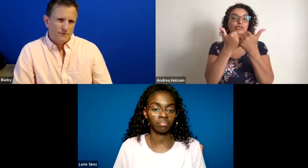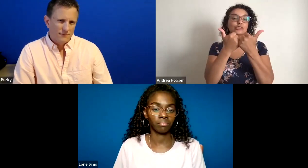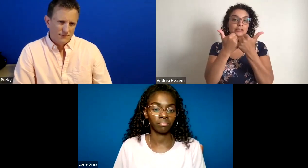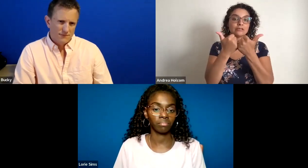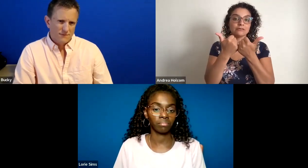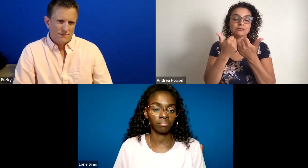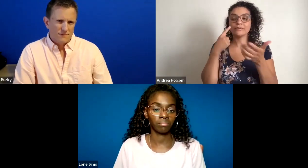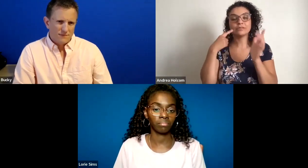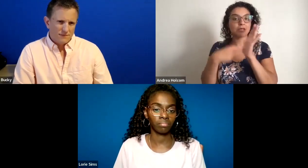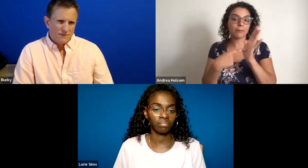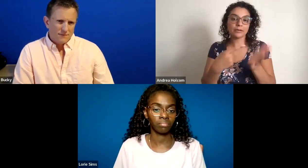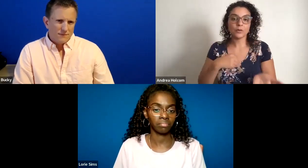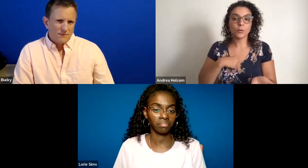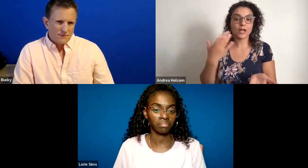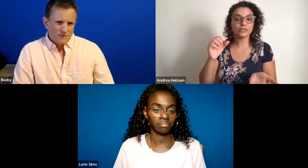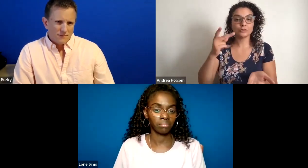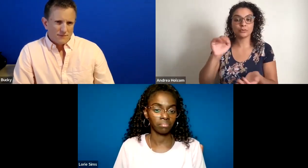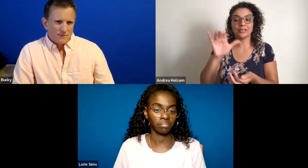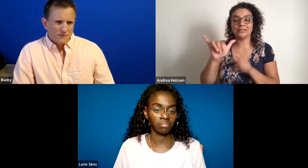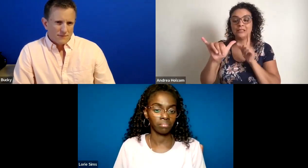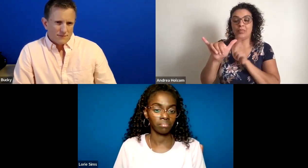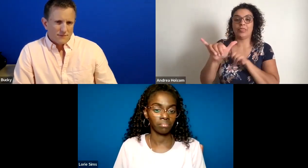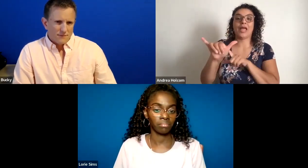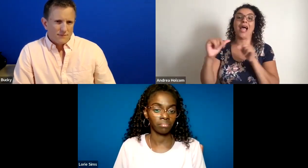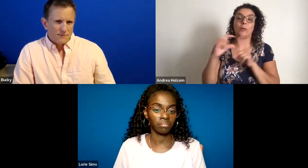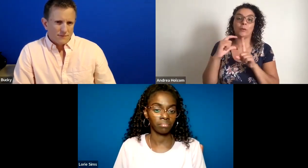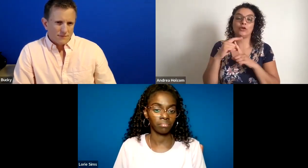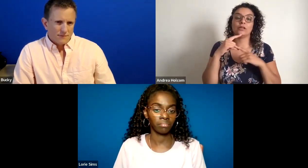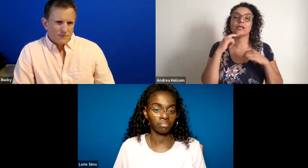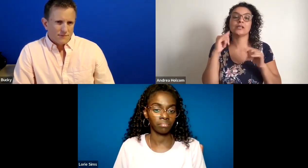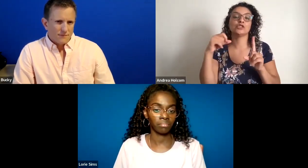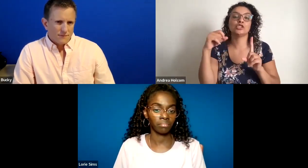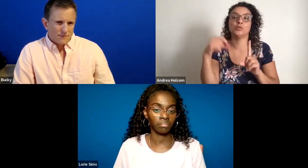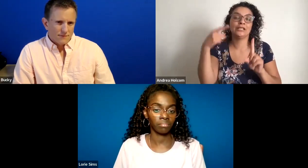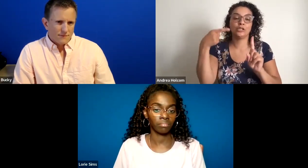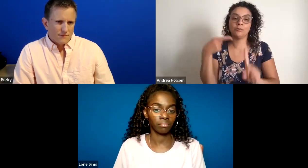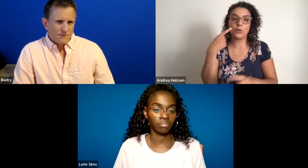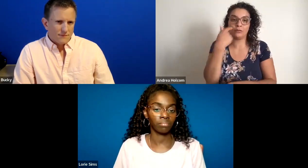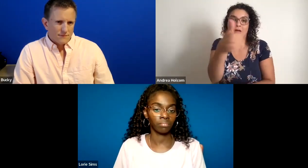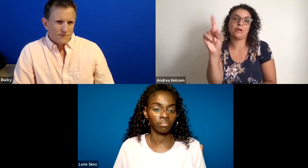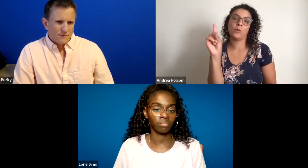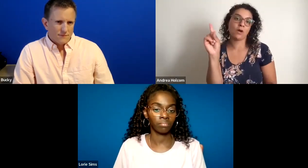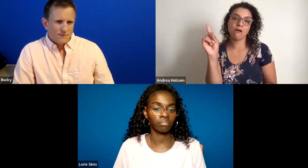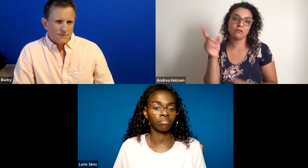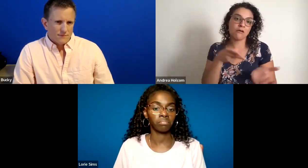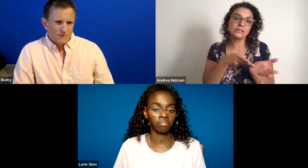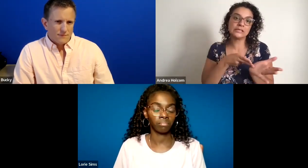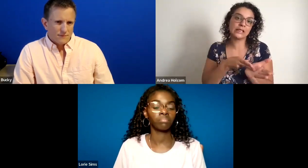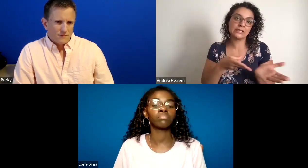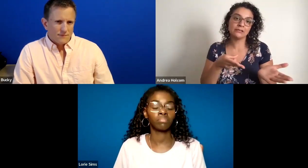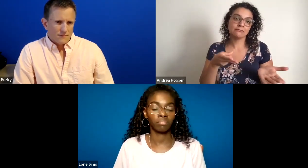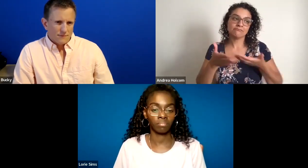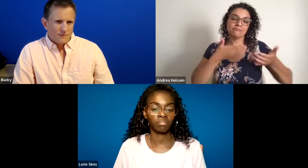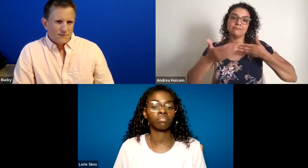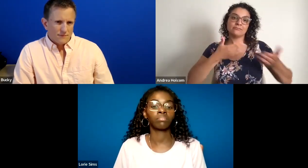And I also think that the agency, for example, that word white supremacy, it can be very triggering for